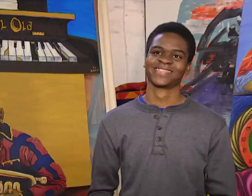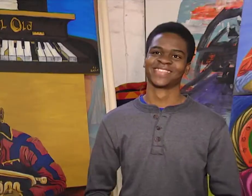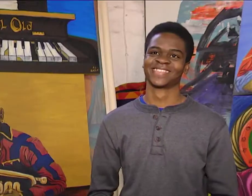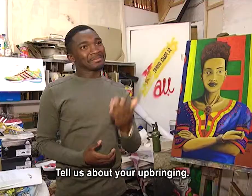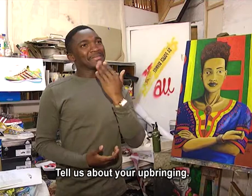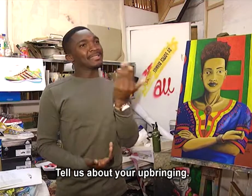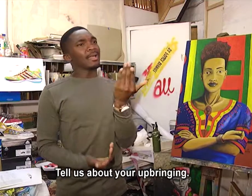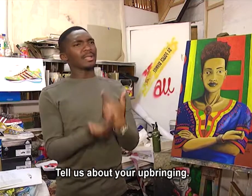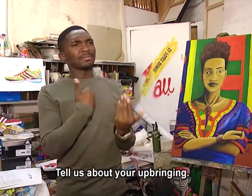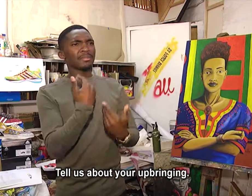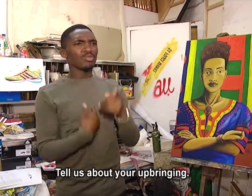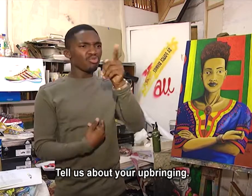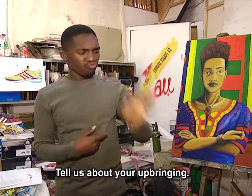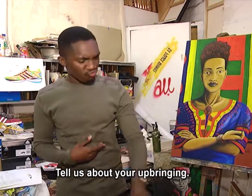Tell us about your upbringing.